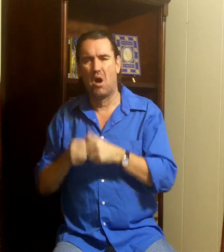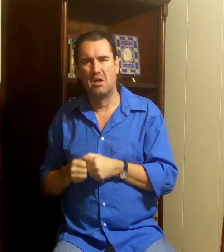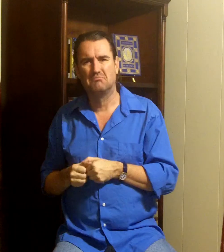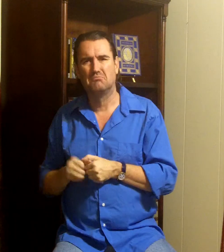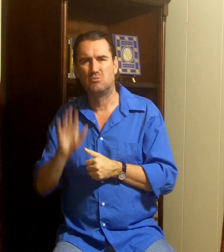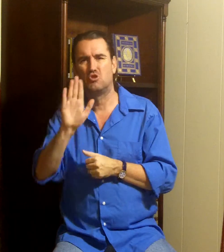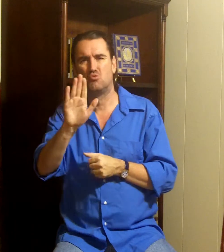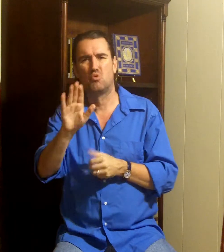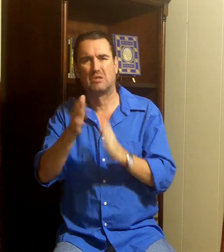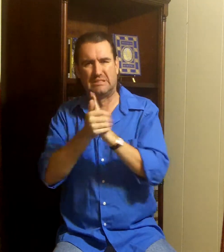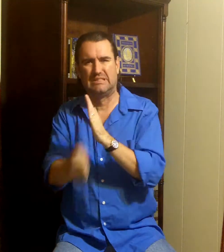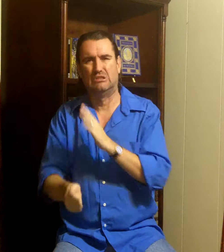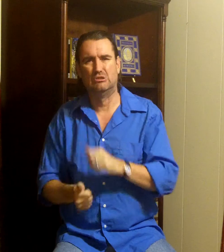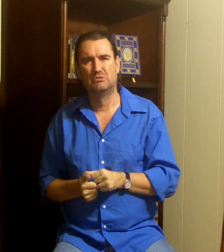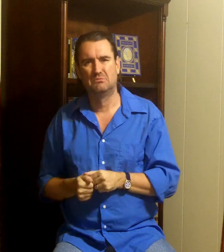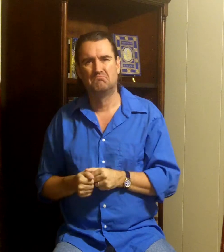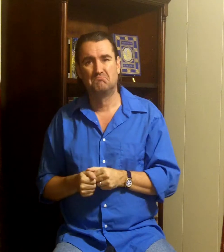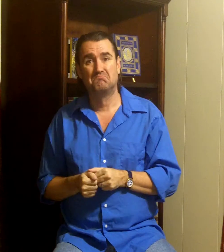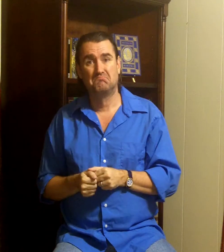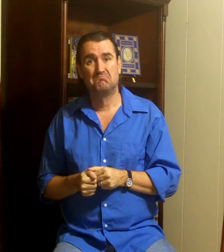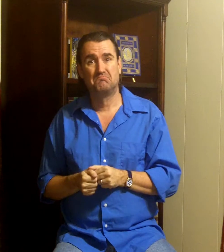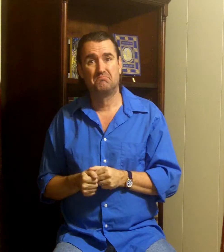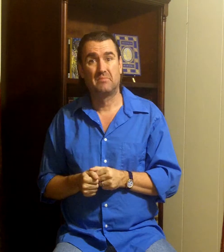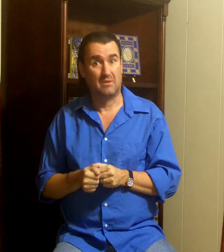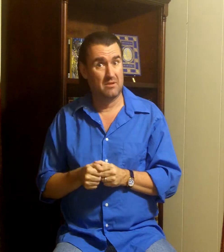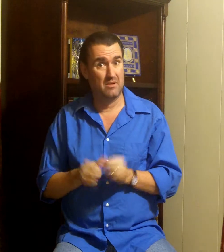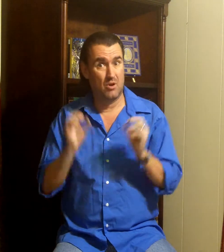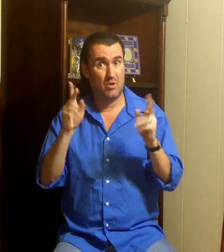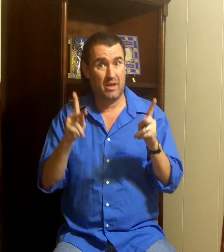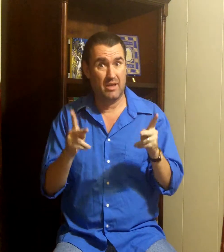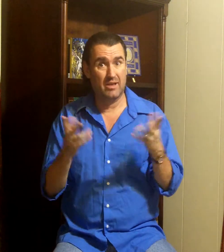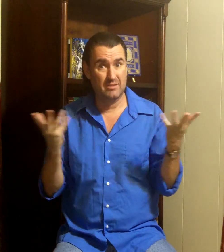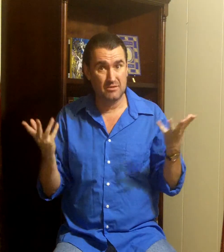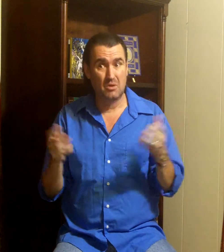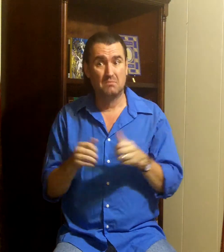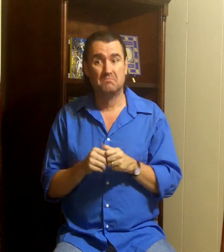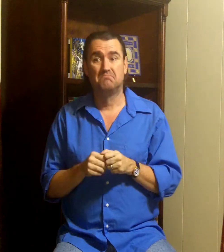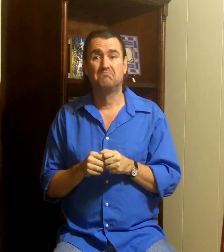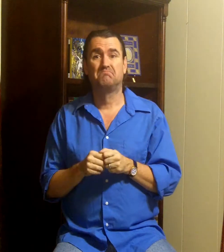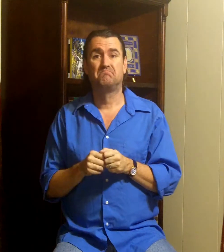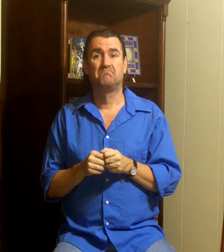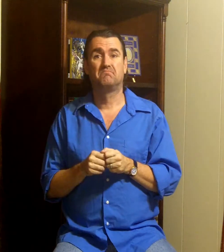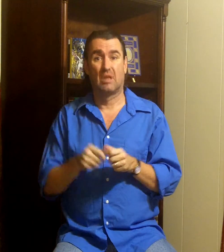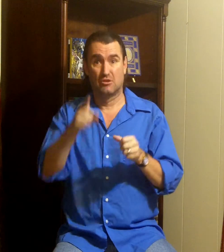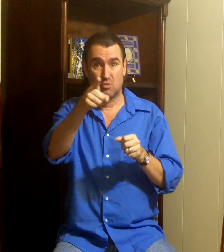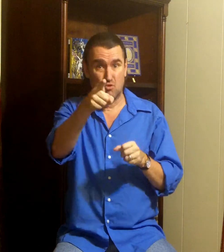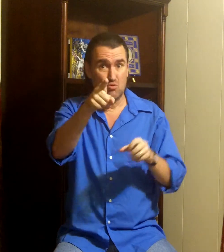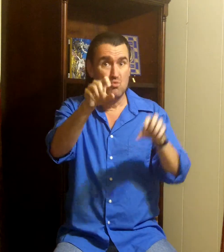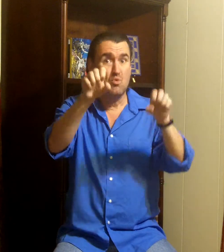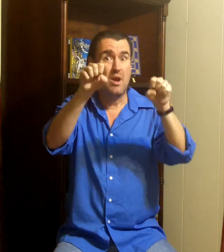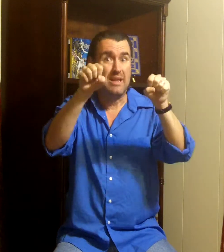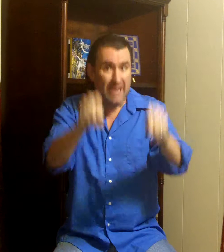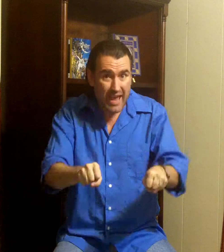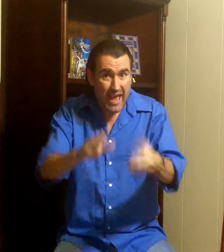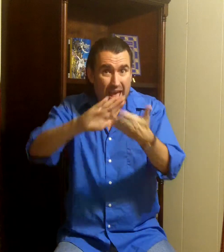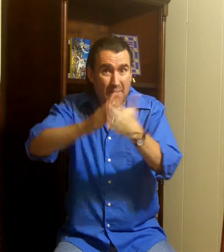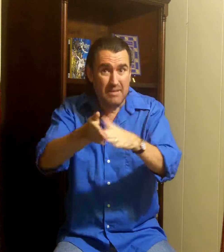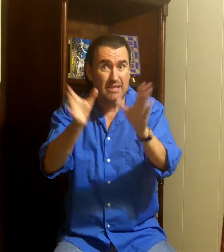you can demonstrate those tasks. So, okay, with that said, you can be certified if you want to